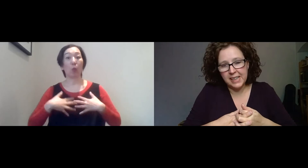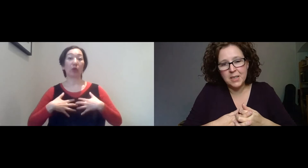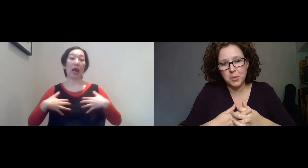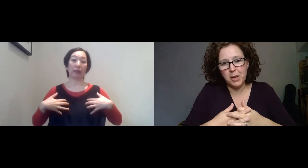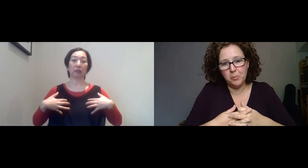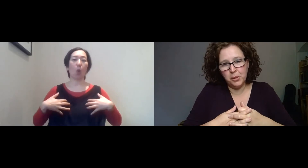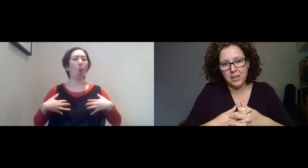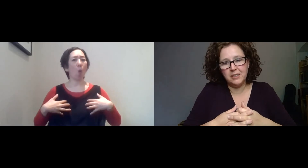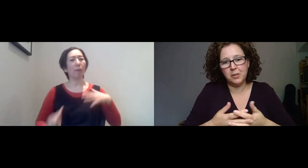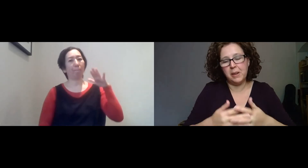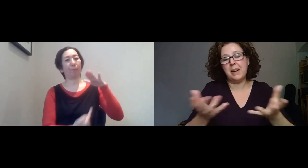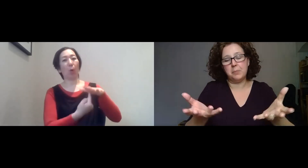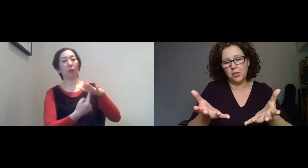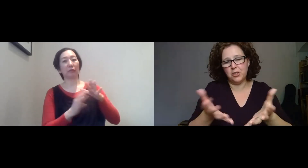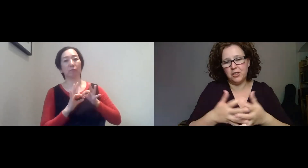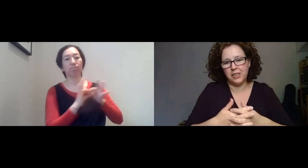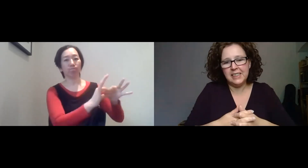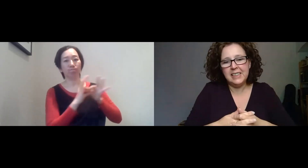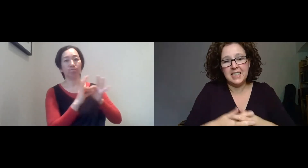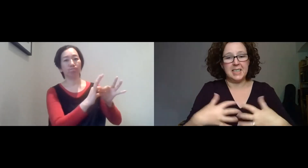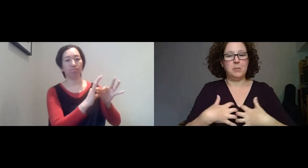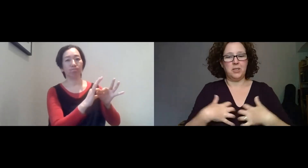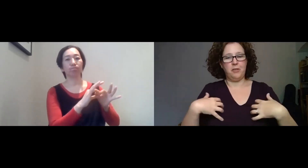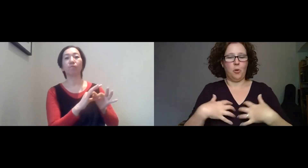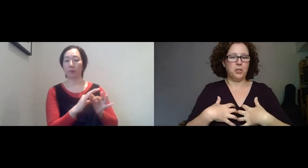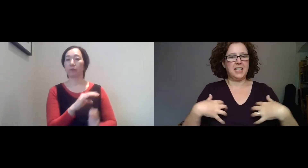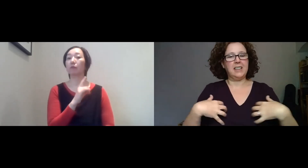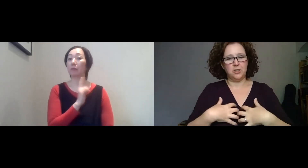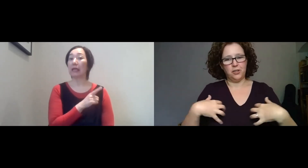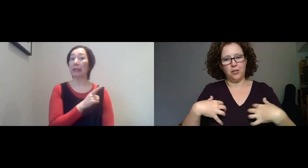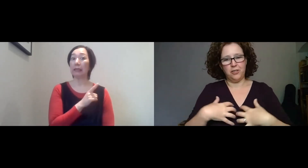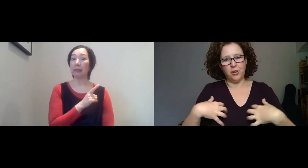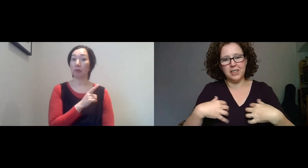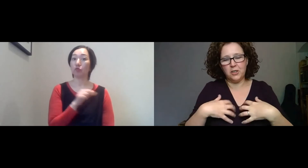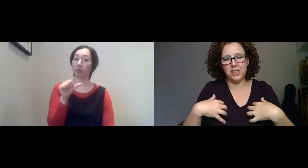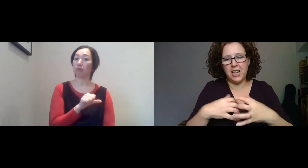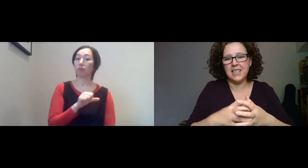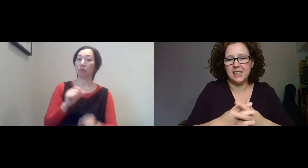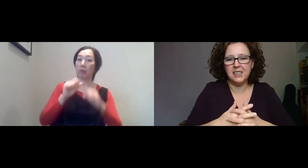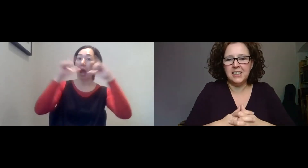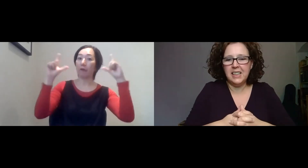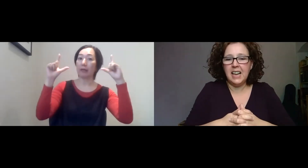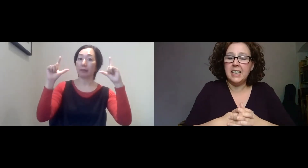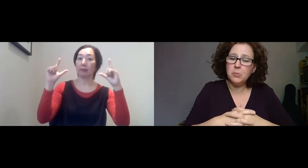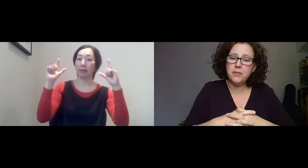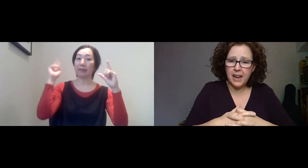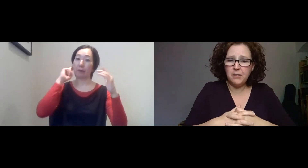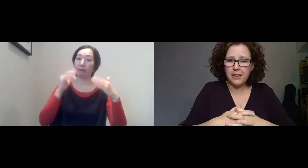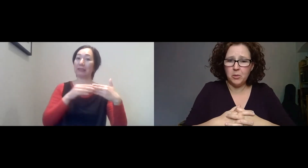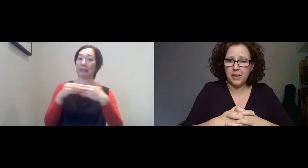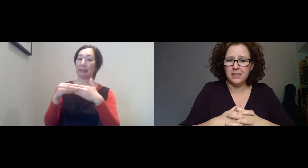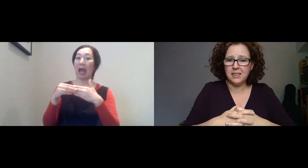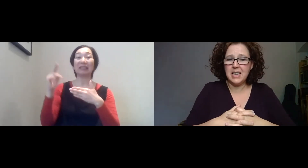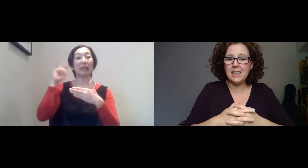Tom Kreis was my producer, sorry. His sign name is almost skeleton or on the chest here. And he was very,